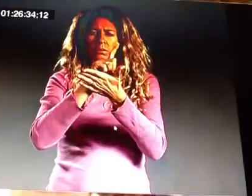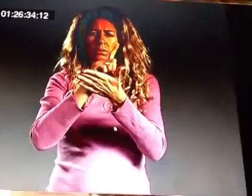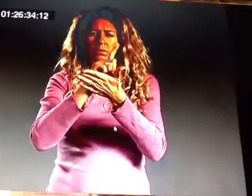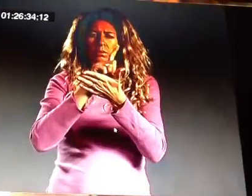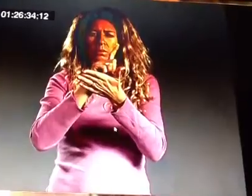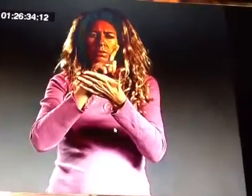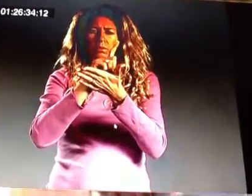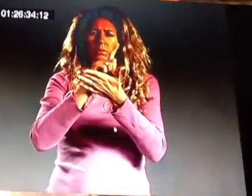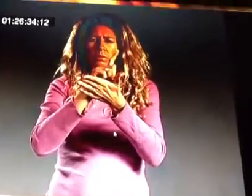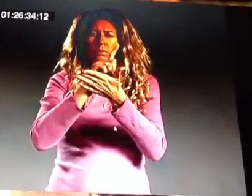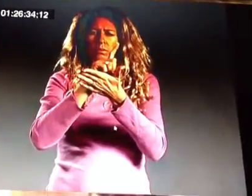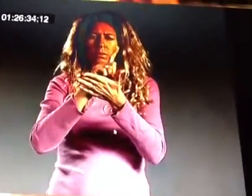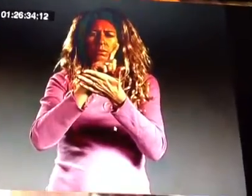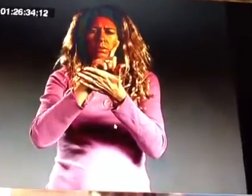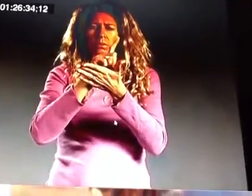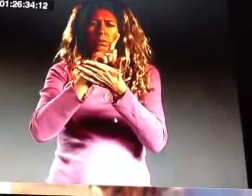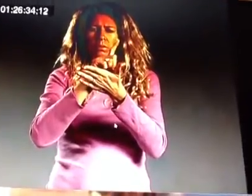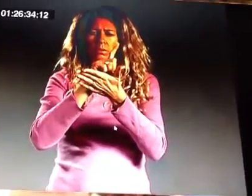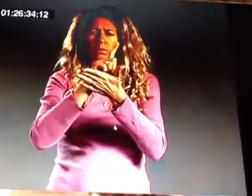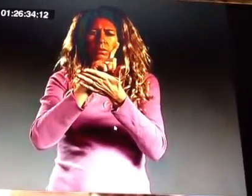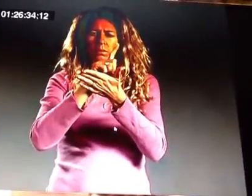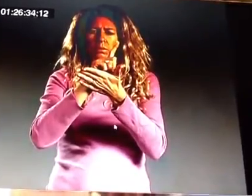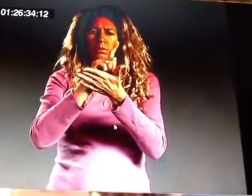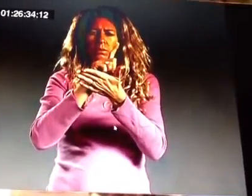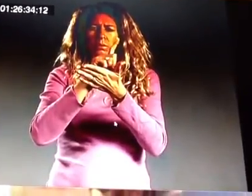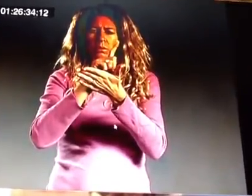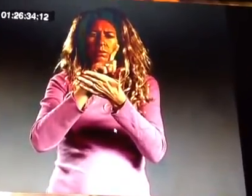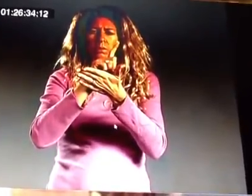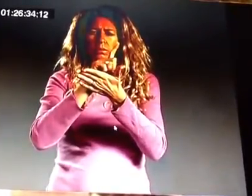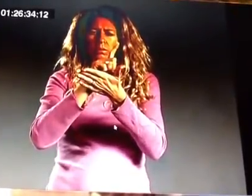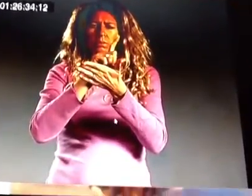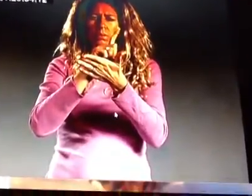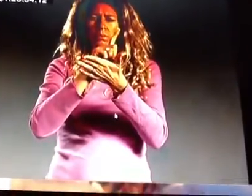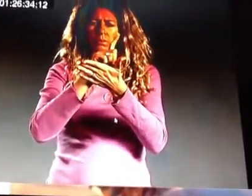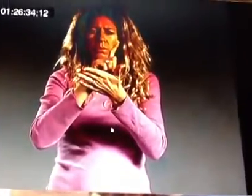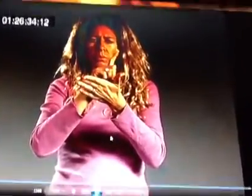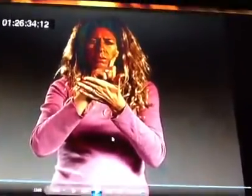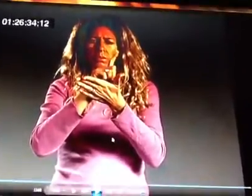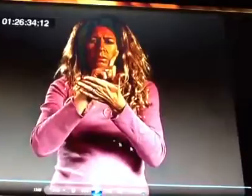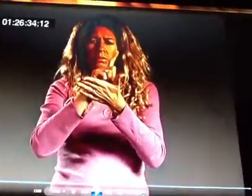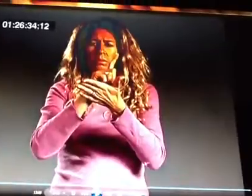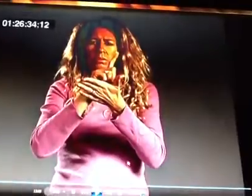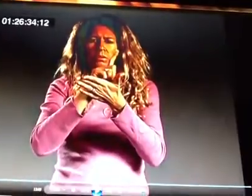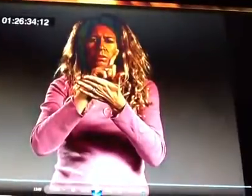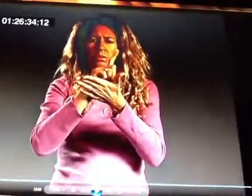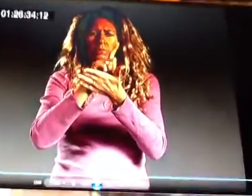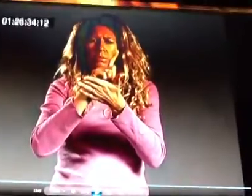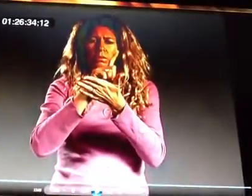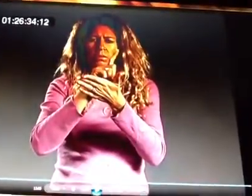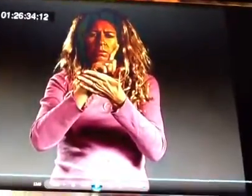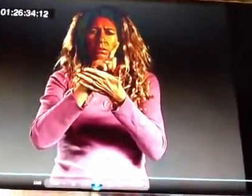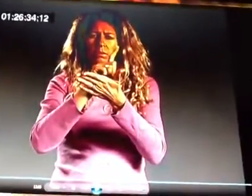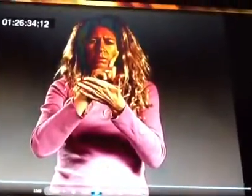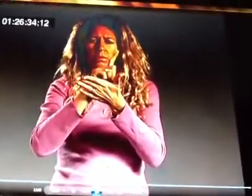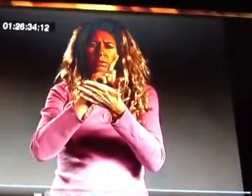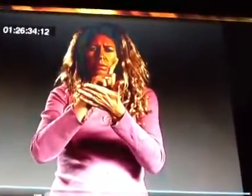But with the spinach, it did pop up a little bit. A sprout started to grow, and I was really excited about that. But the lettuce, oh, by that time,